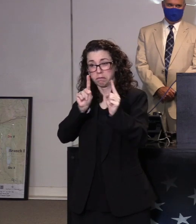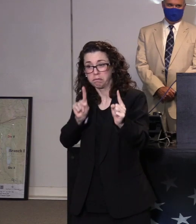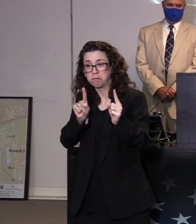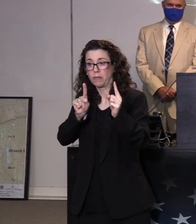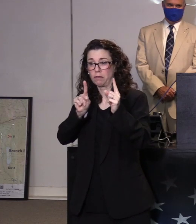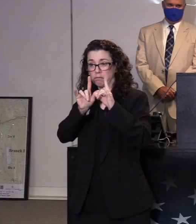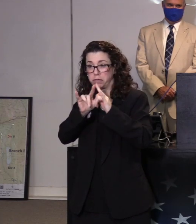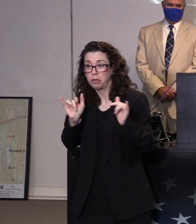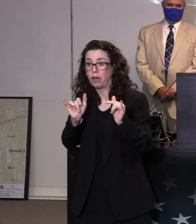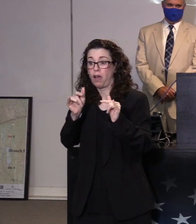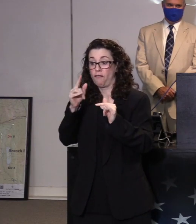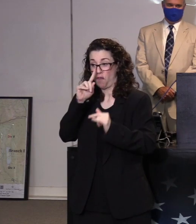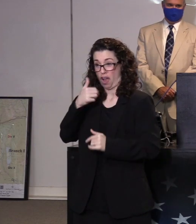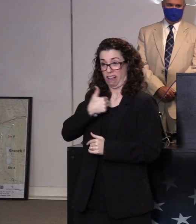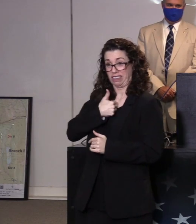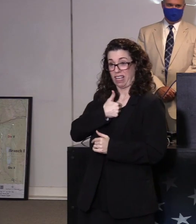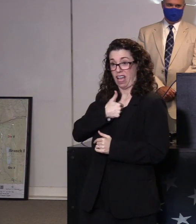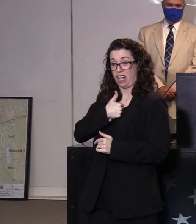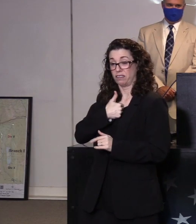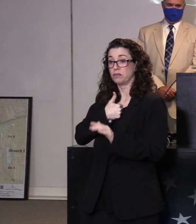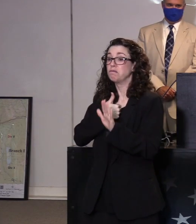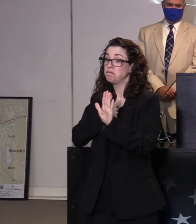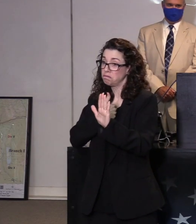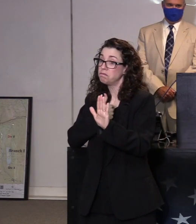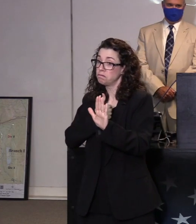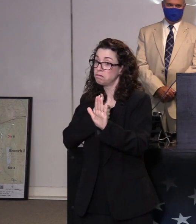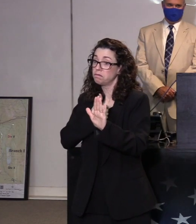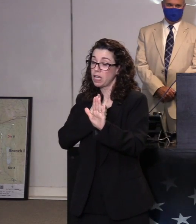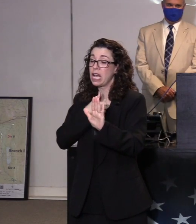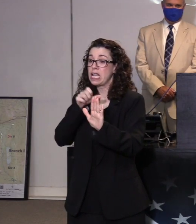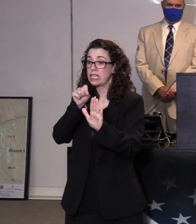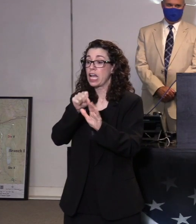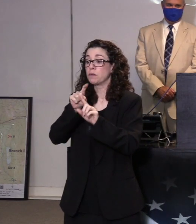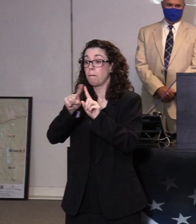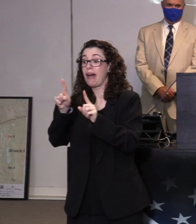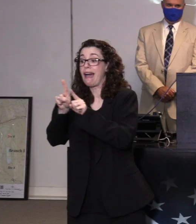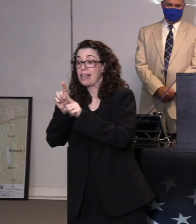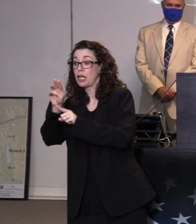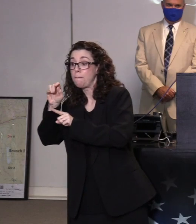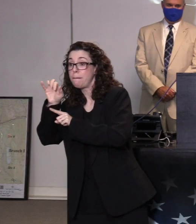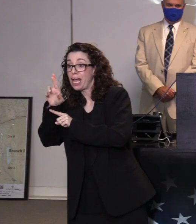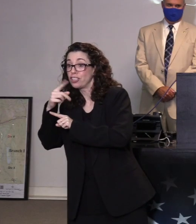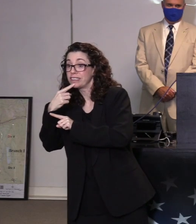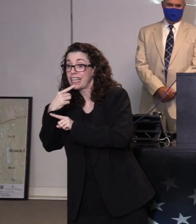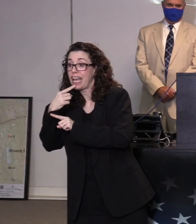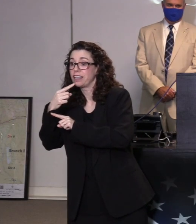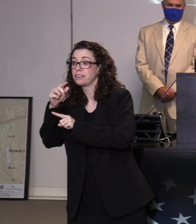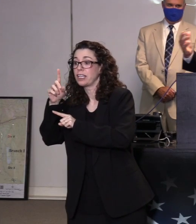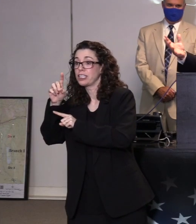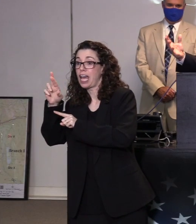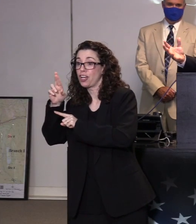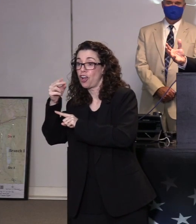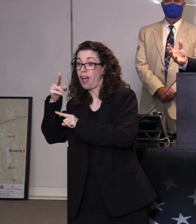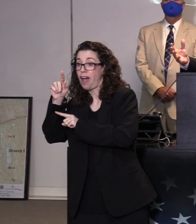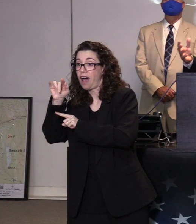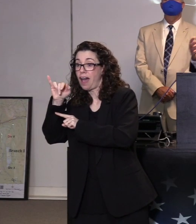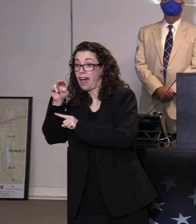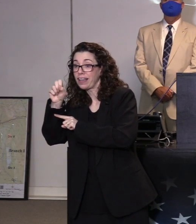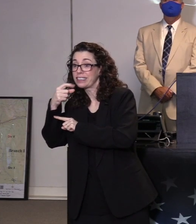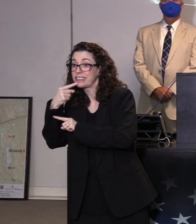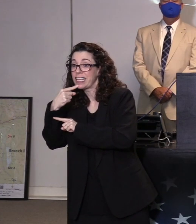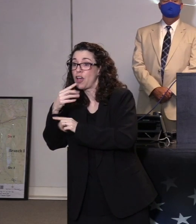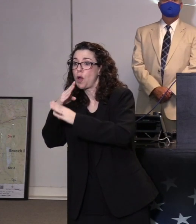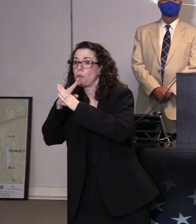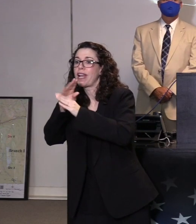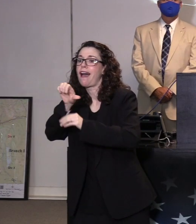wearer, but it's, as Mayor Hutto said, and as Dr. Huggins said, for the protection of others. And we in the school systems